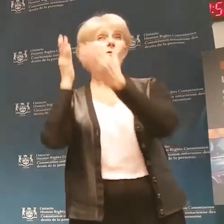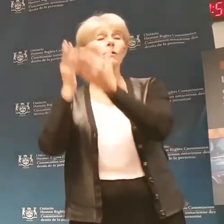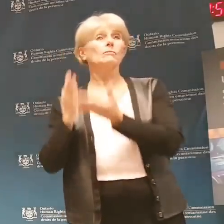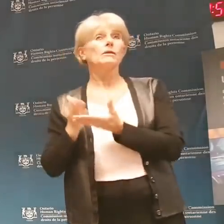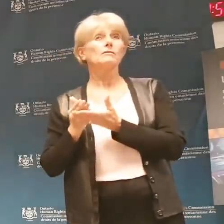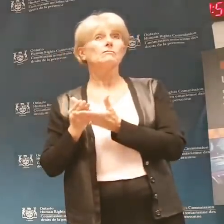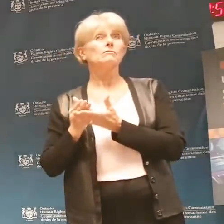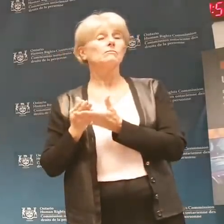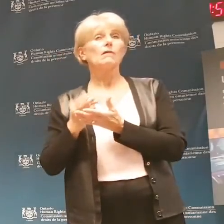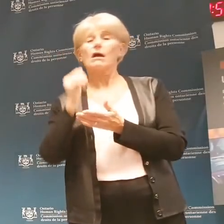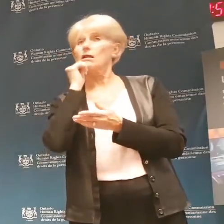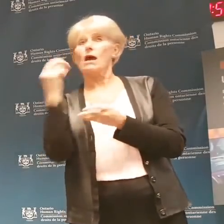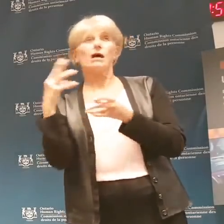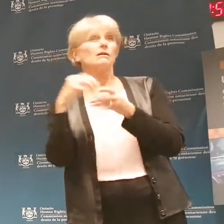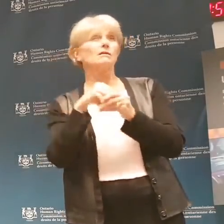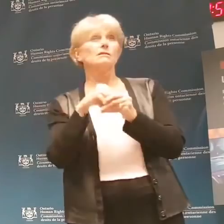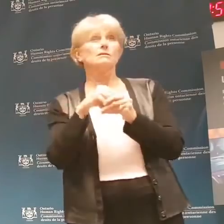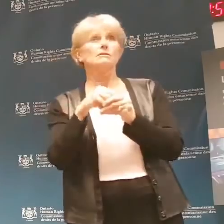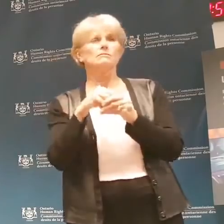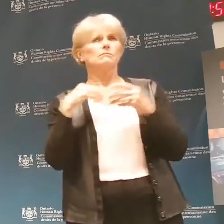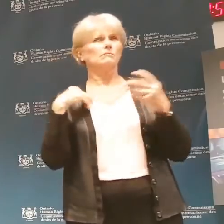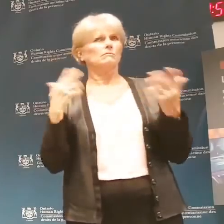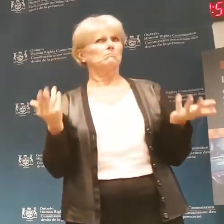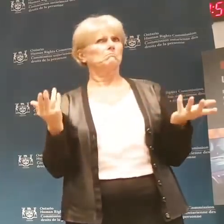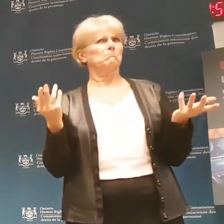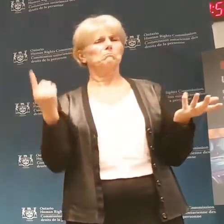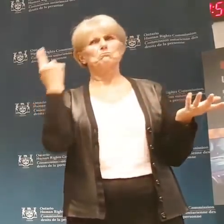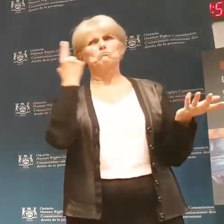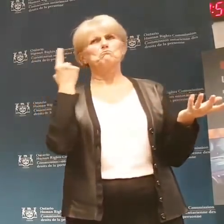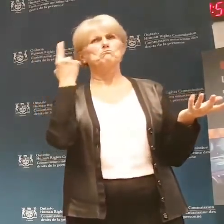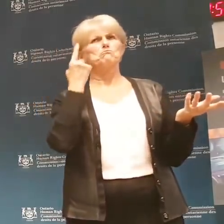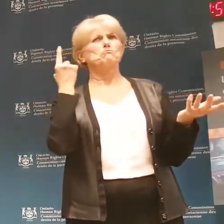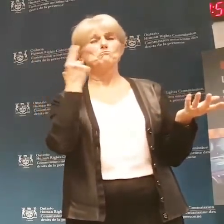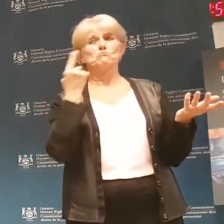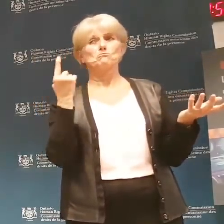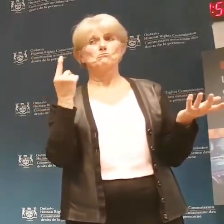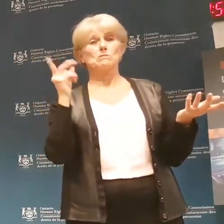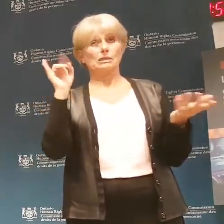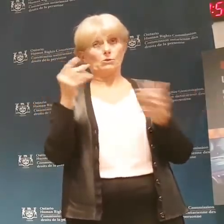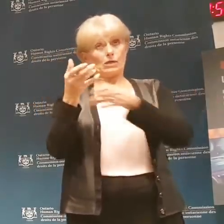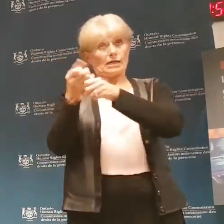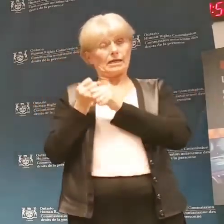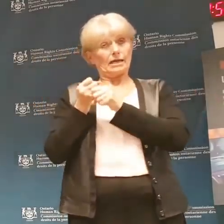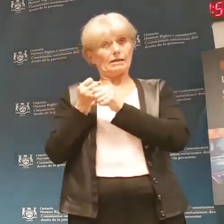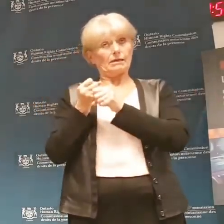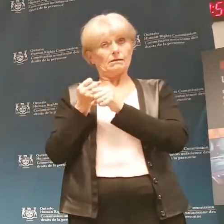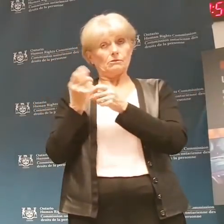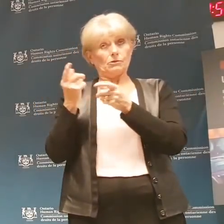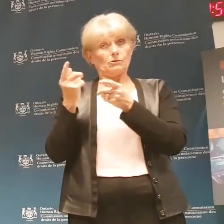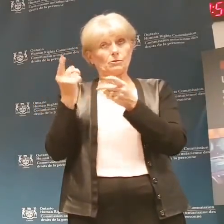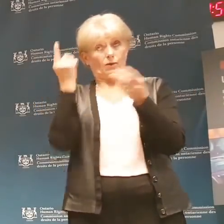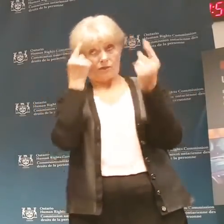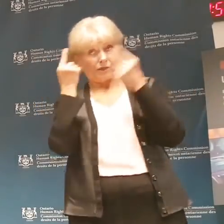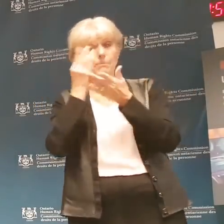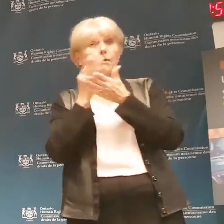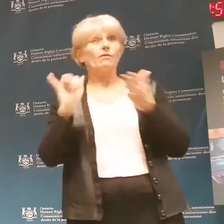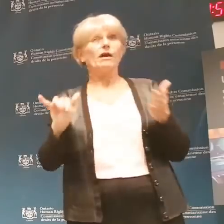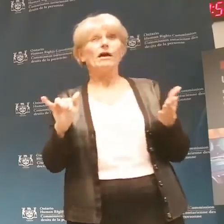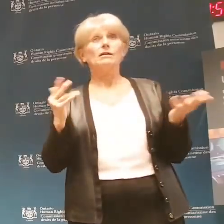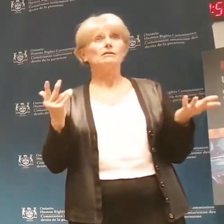recommendations were not among them. And I just wondered whether you had given that some thought